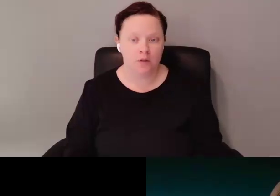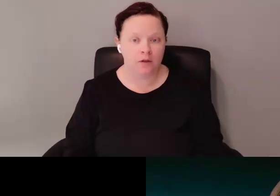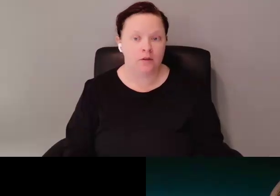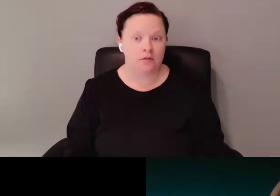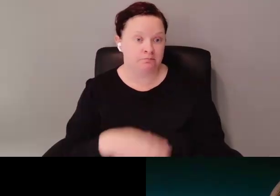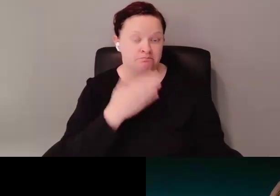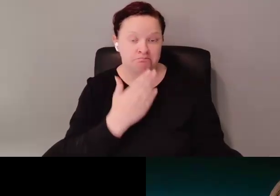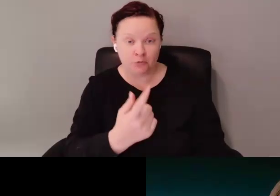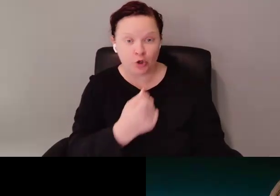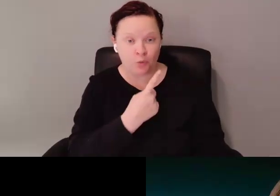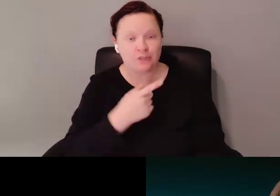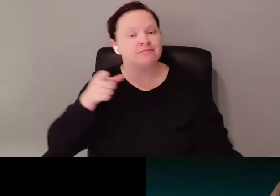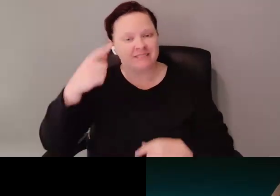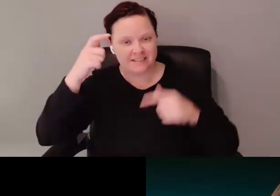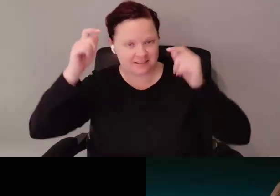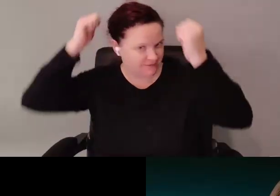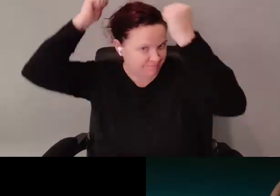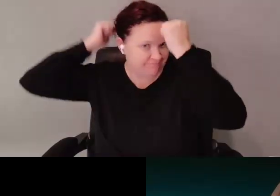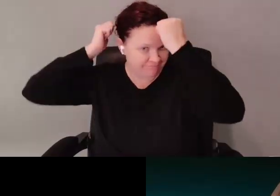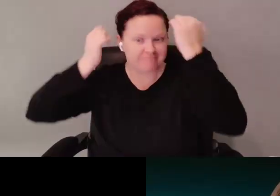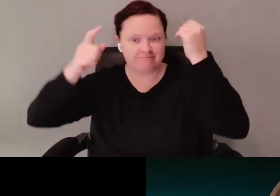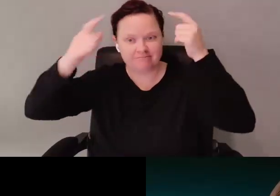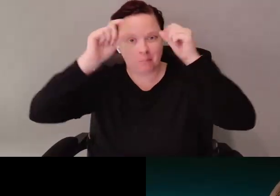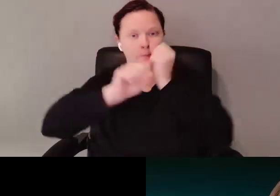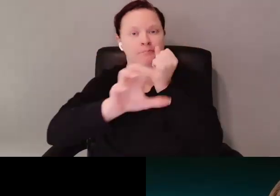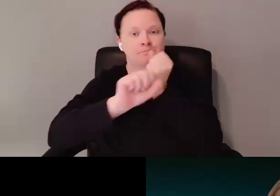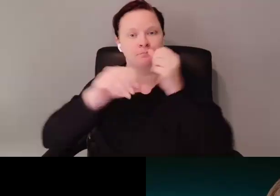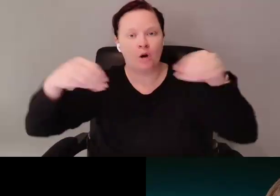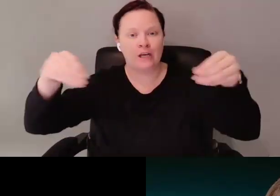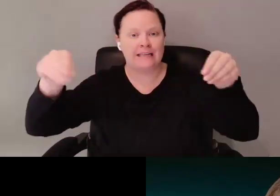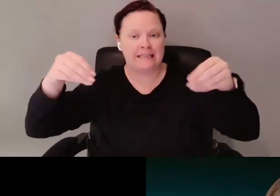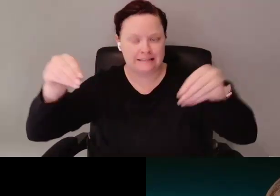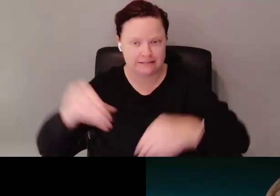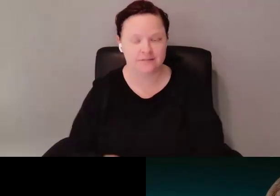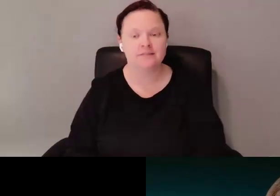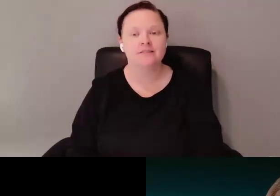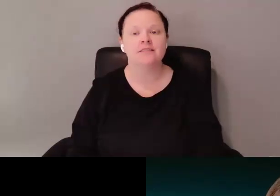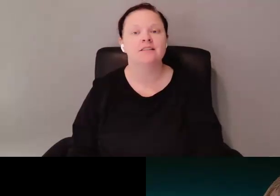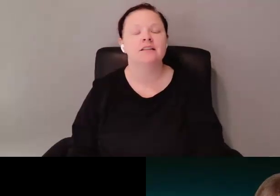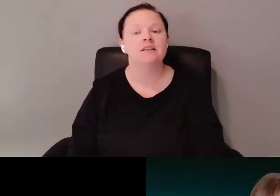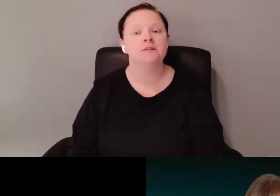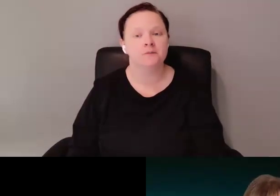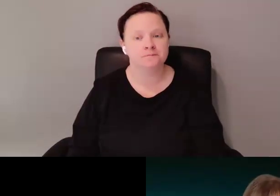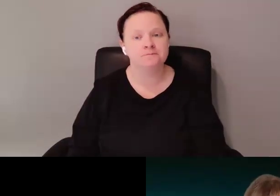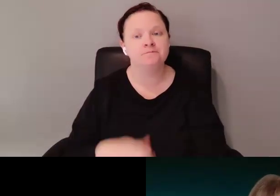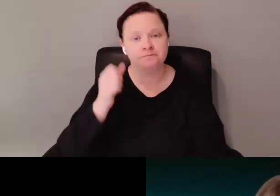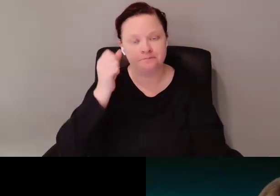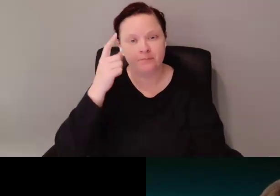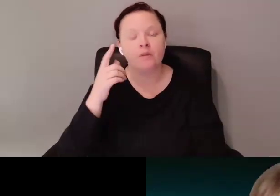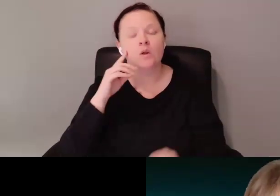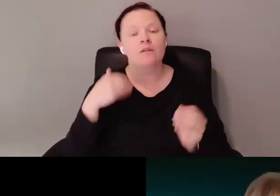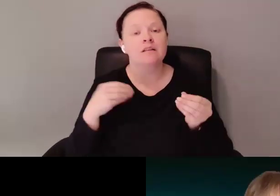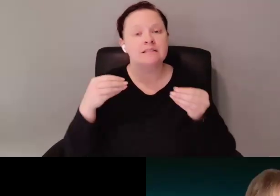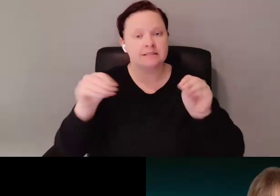question. So this is marketing. So that's part of it. Marketing, there's inside sales and outside